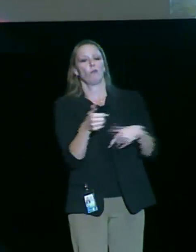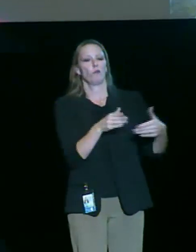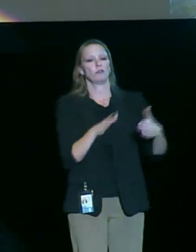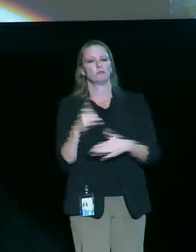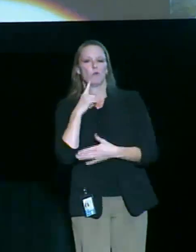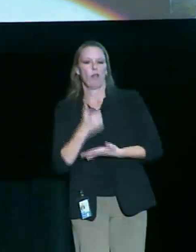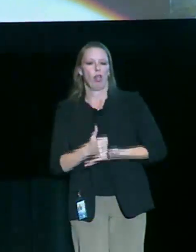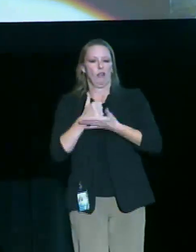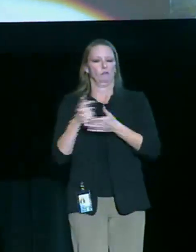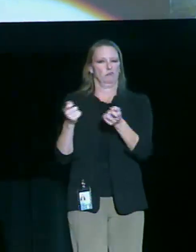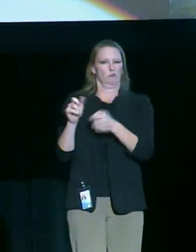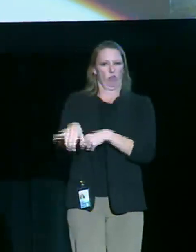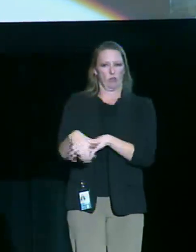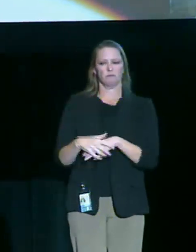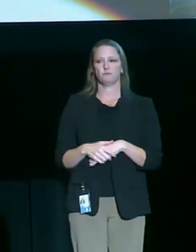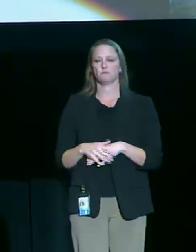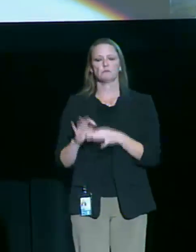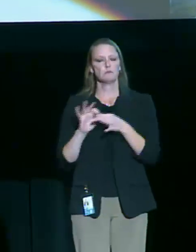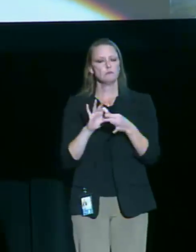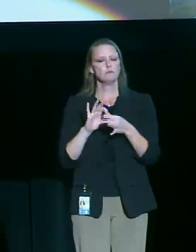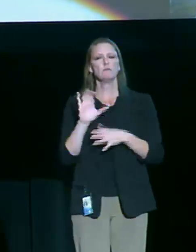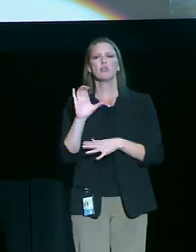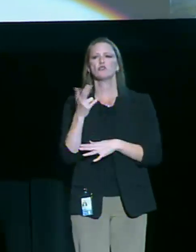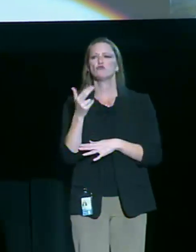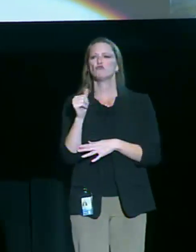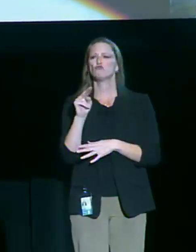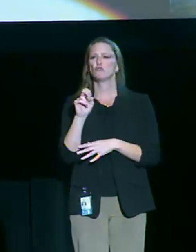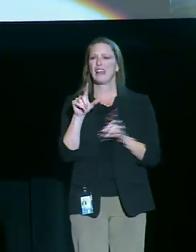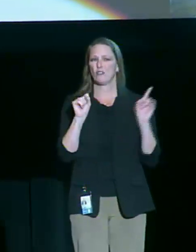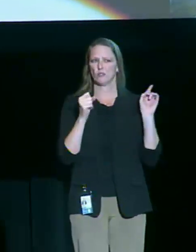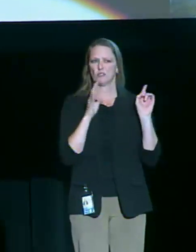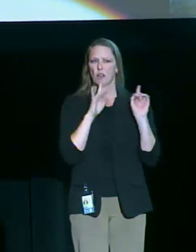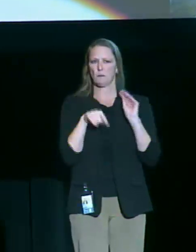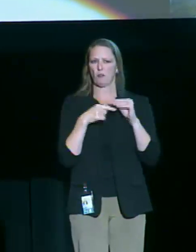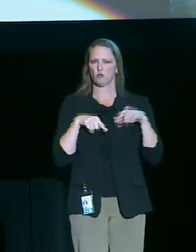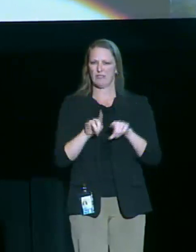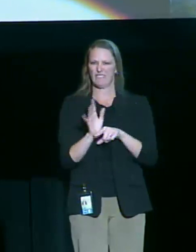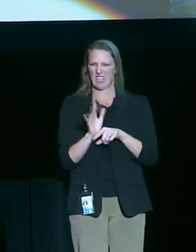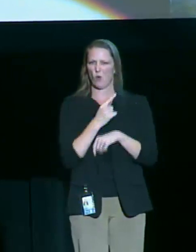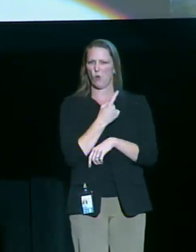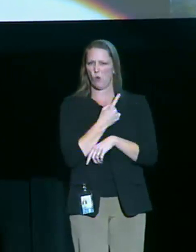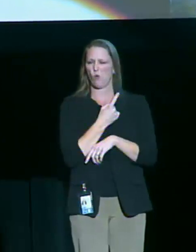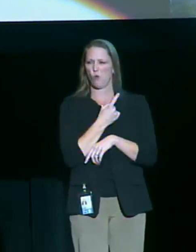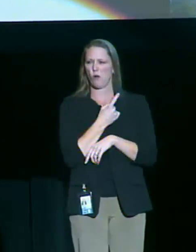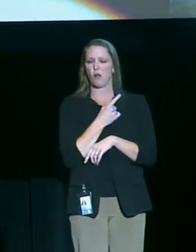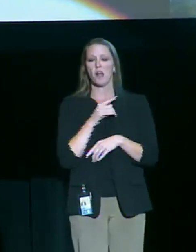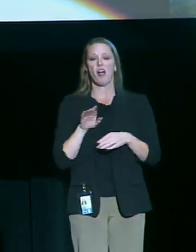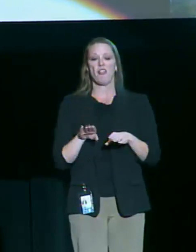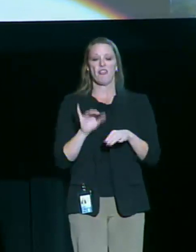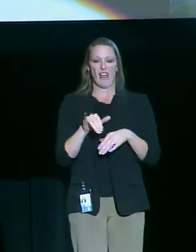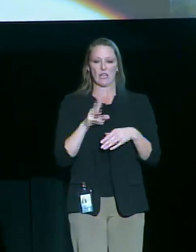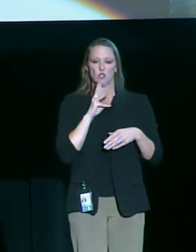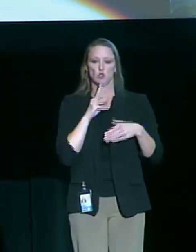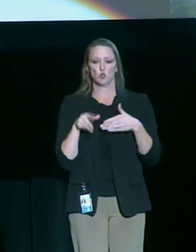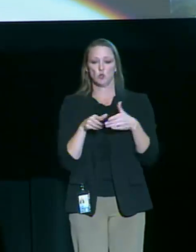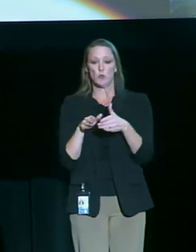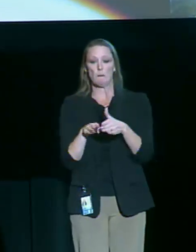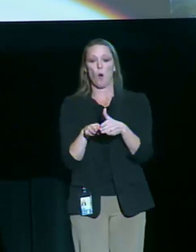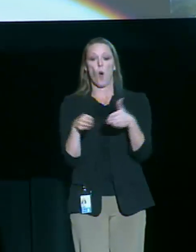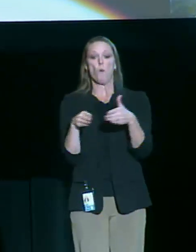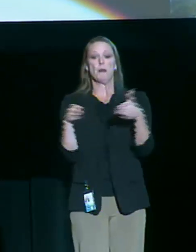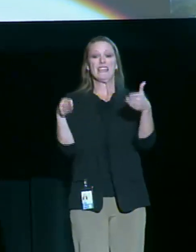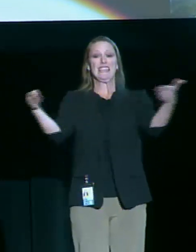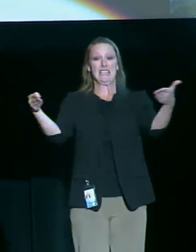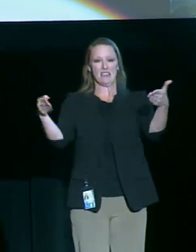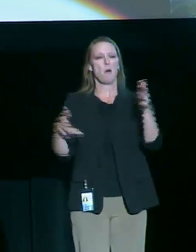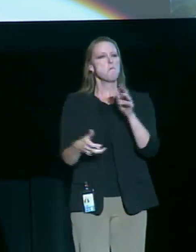In terms of the channels that were also referenced in the message earlier, The opening of those streams is mostly complete. However,